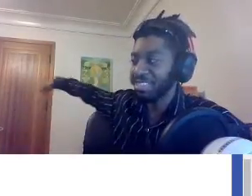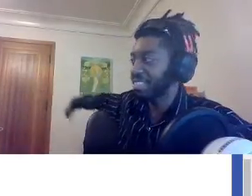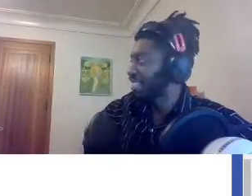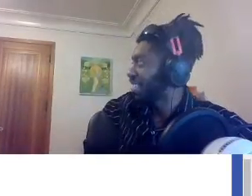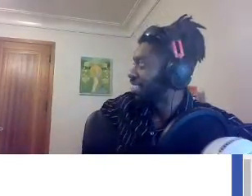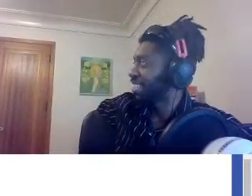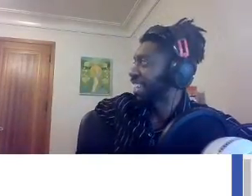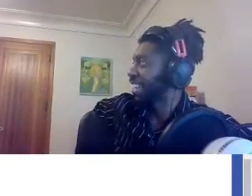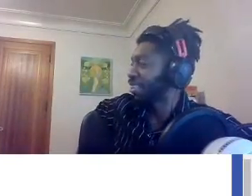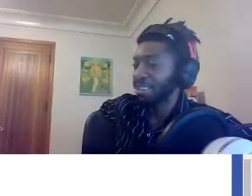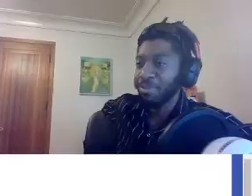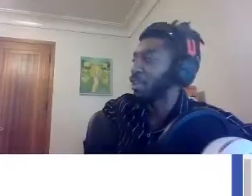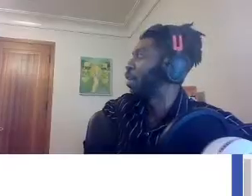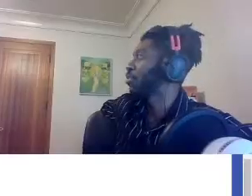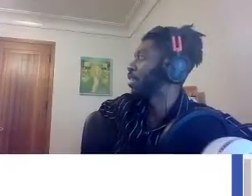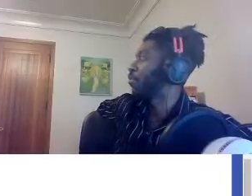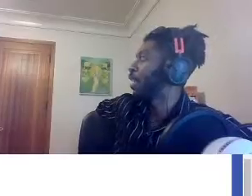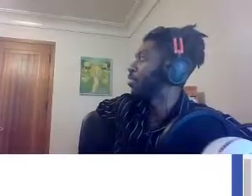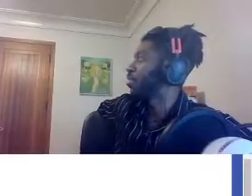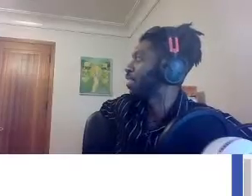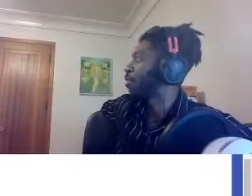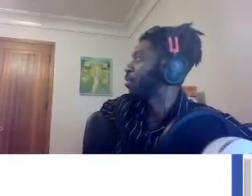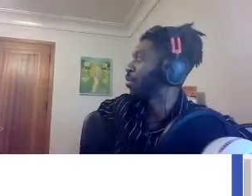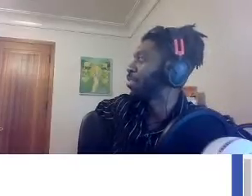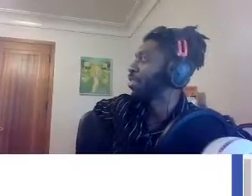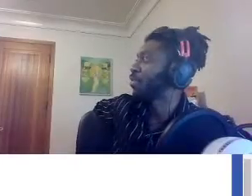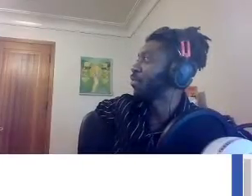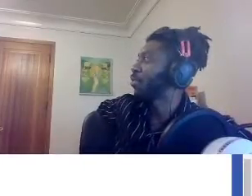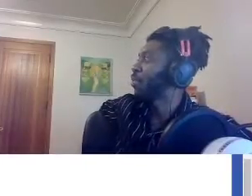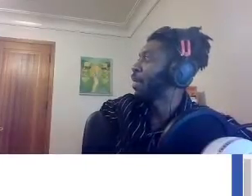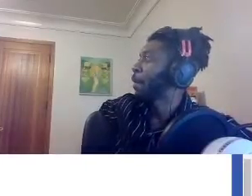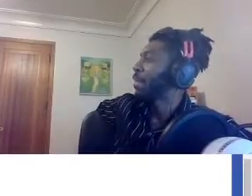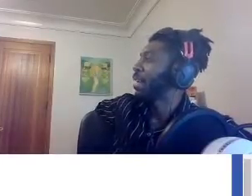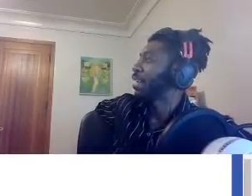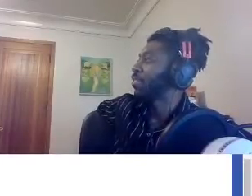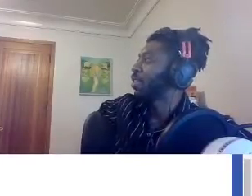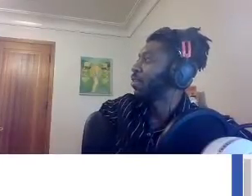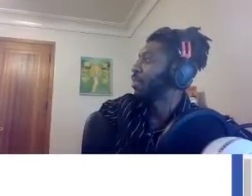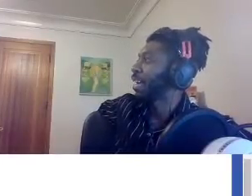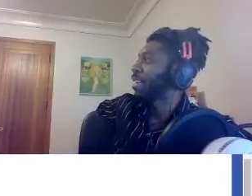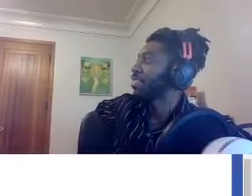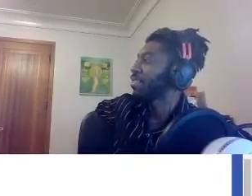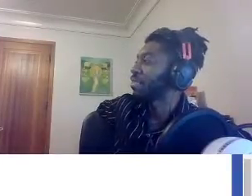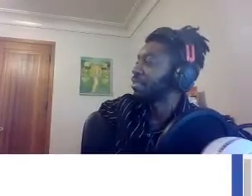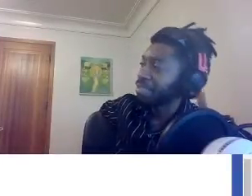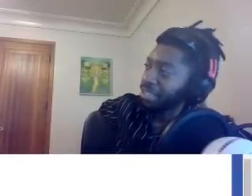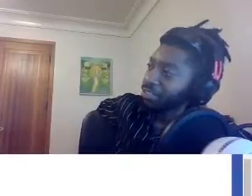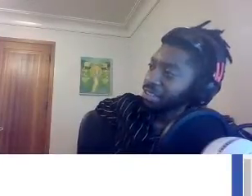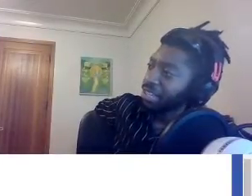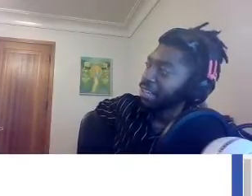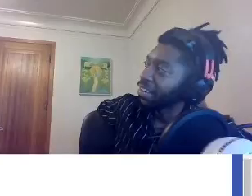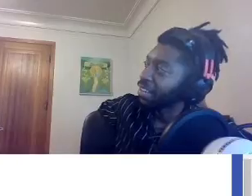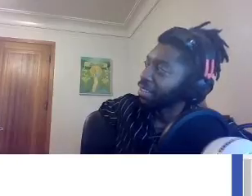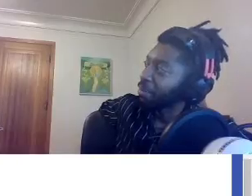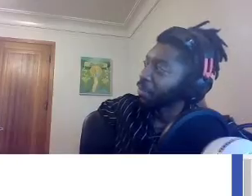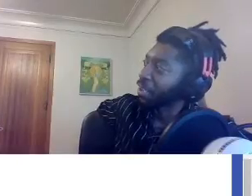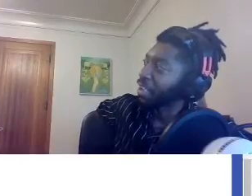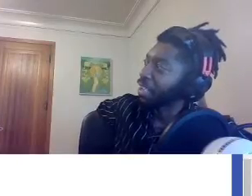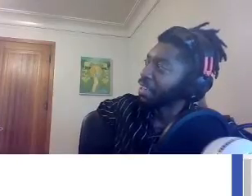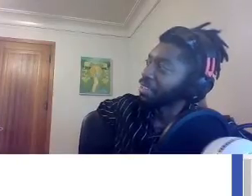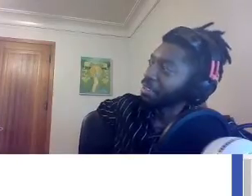the. She's hanging out there. No, actually, never mind. She just came through the living room and is going back to the kitchen there and